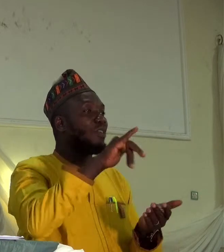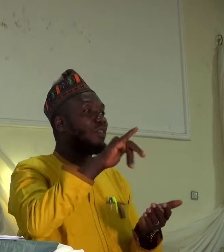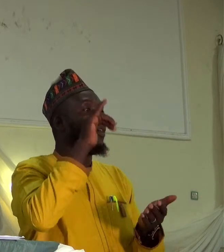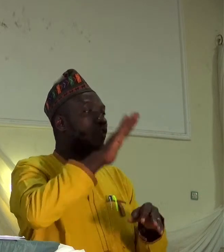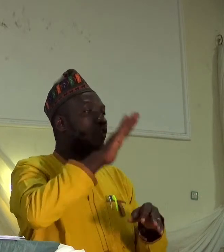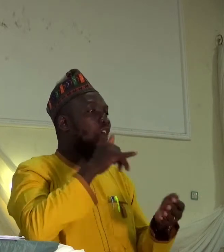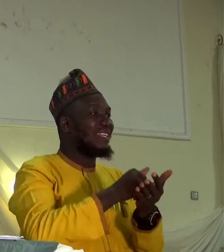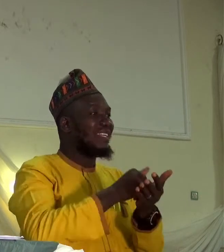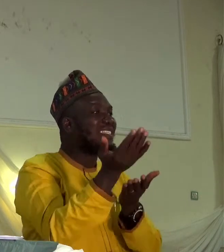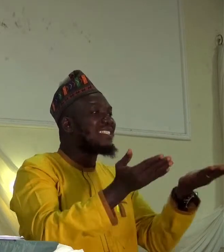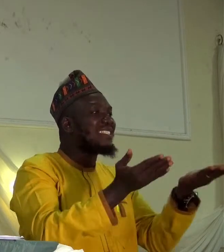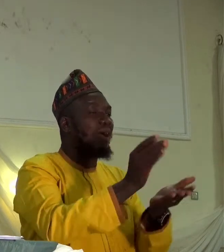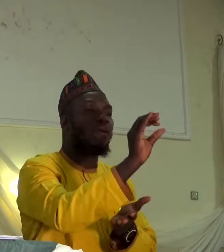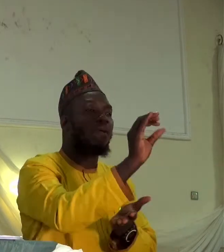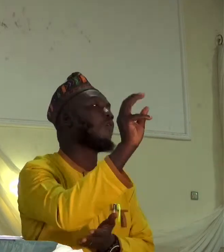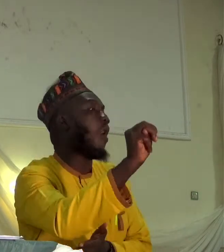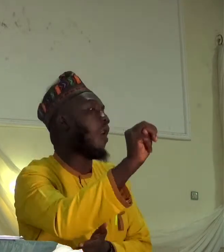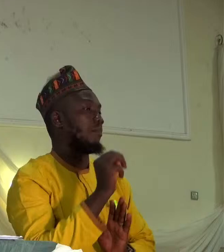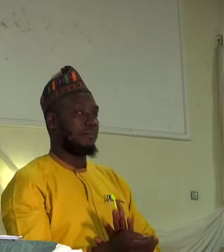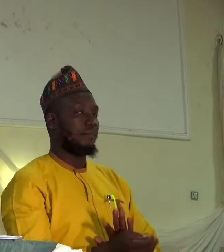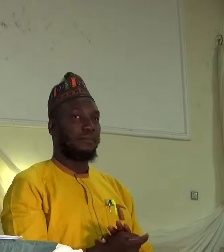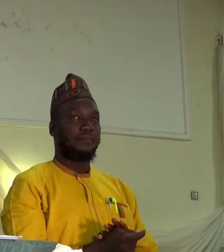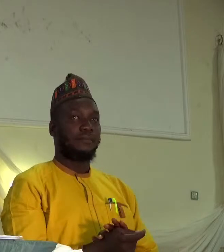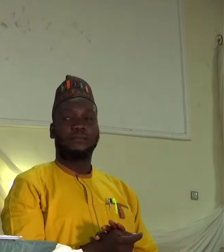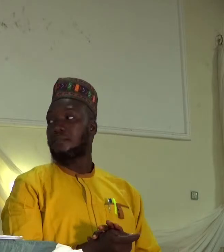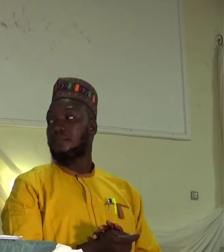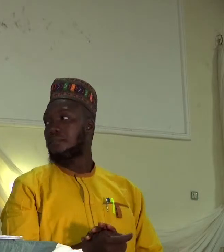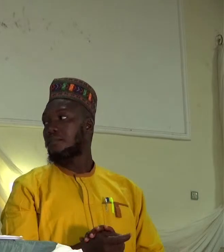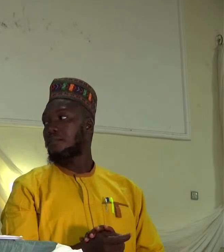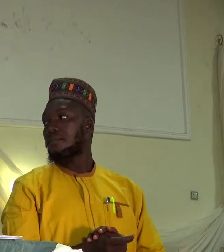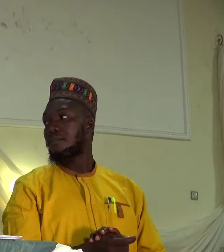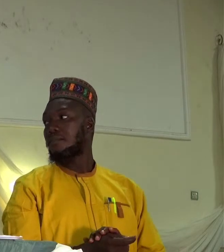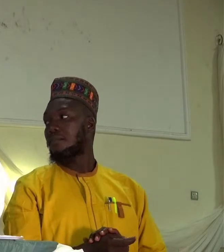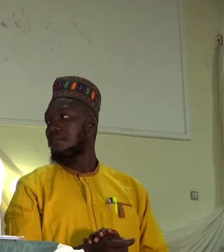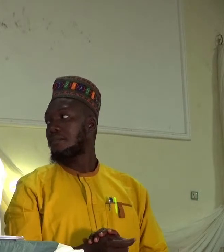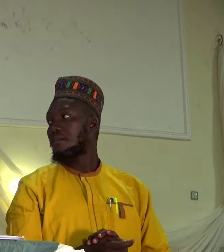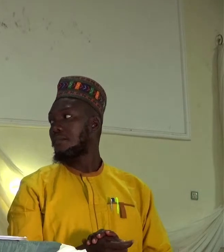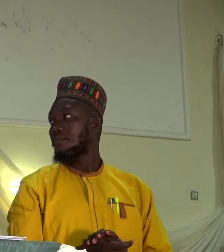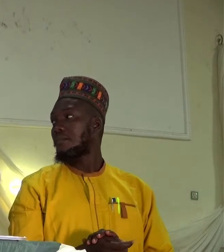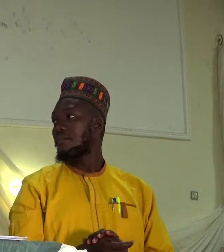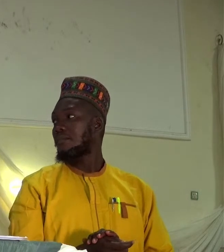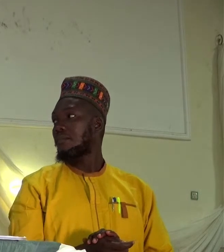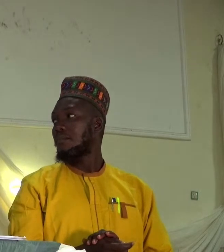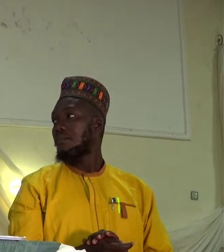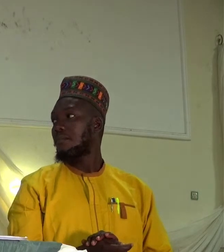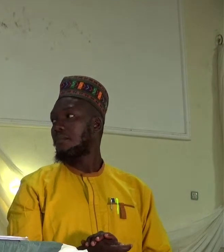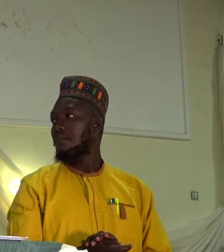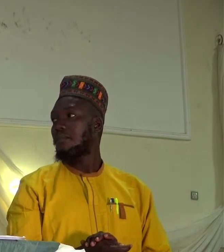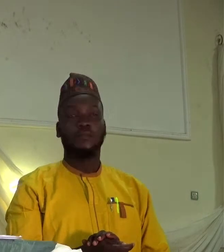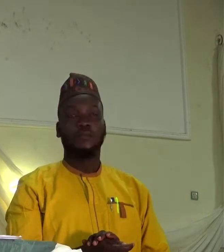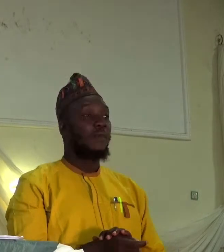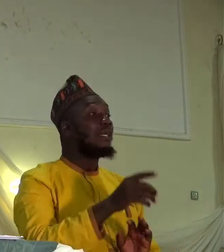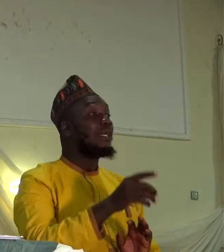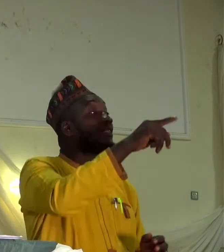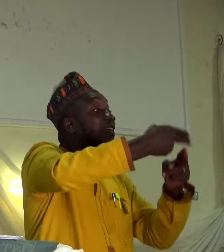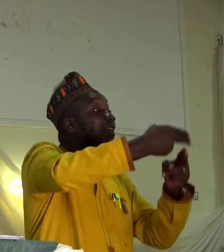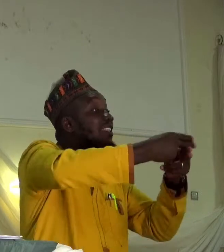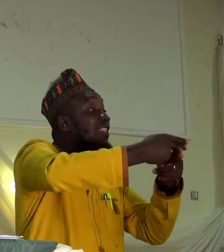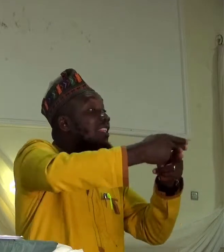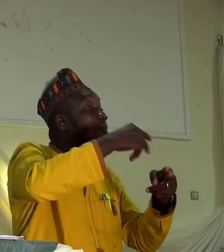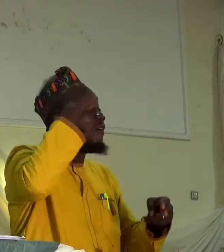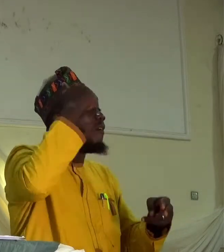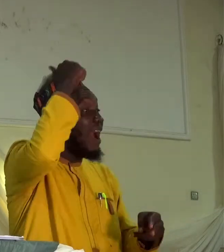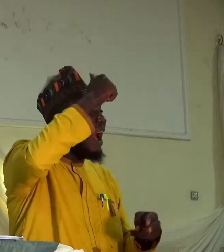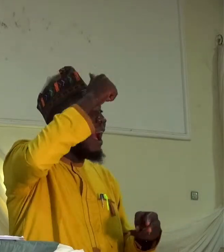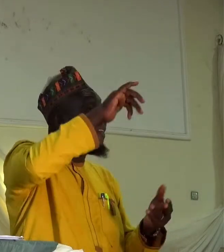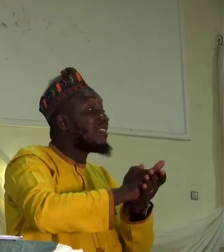Safcom despite all the Safcom whatever I say thank you my brother Ibn Khaldun mo fe ranti le kan.